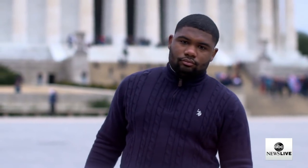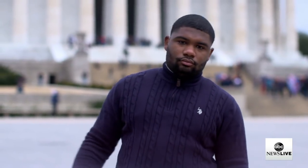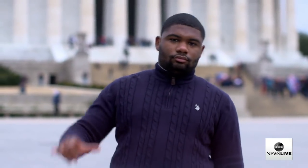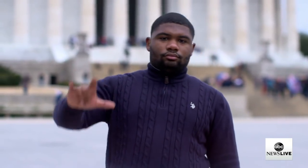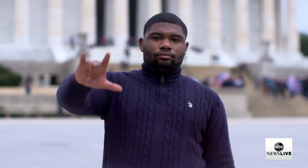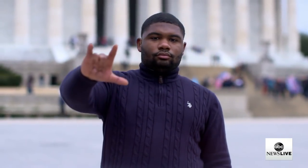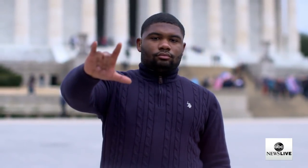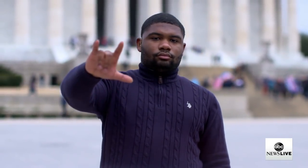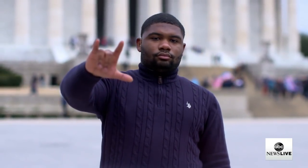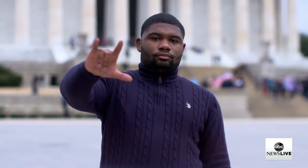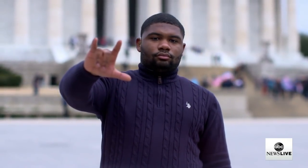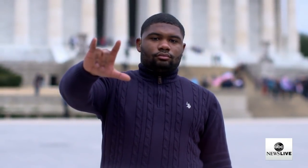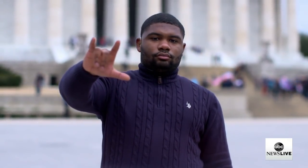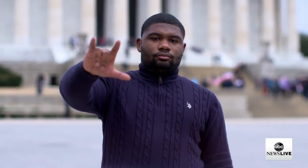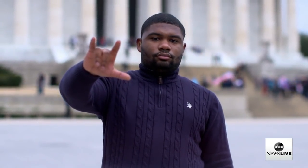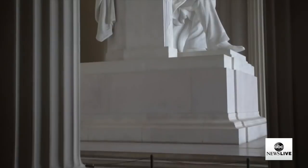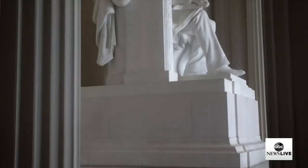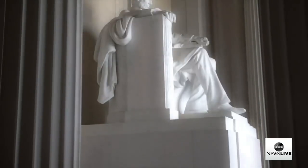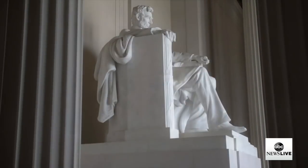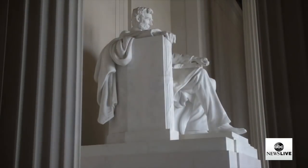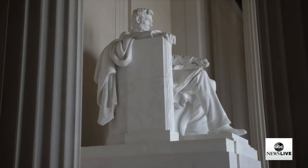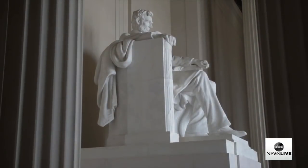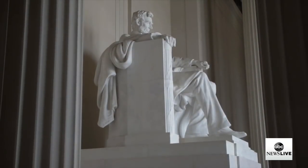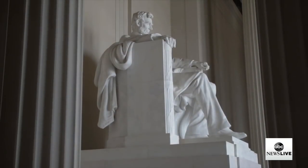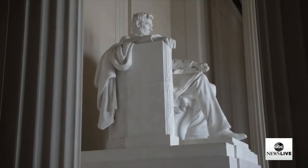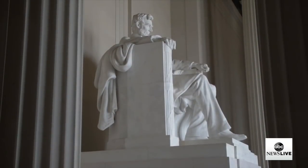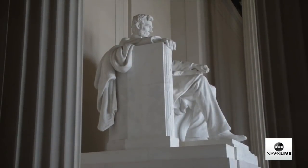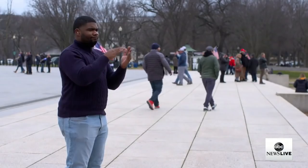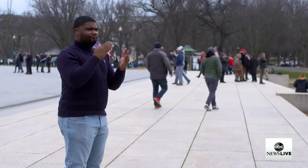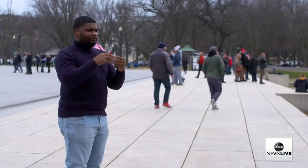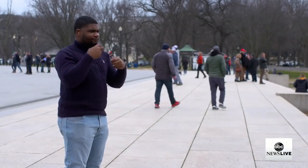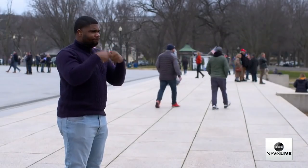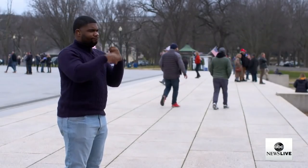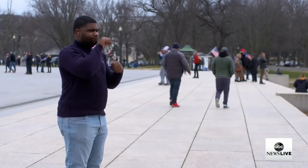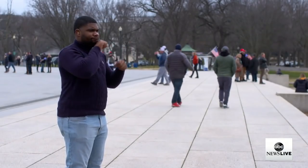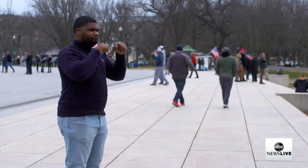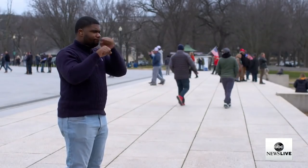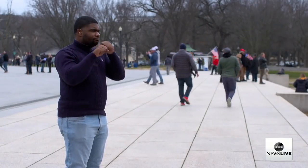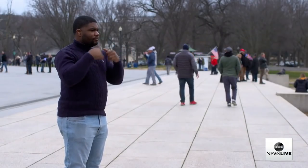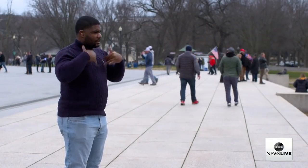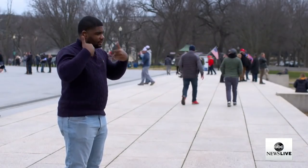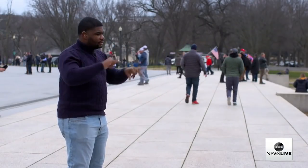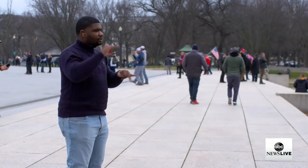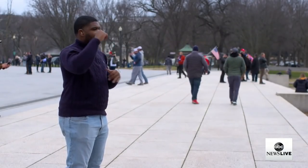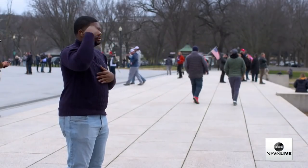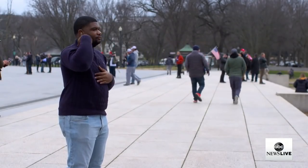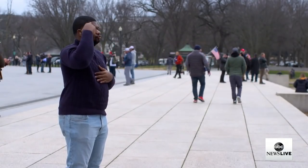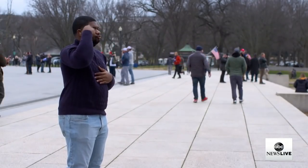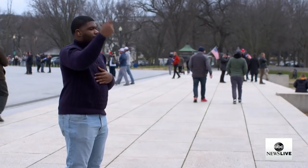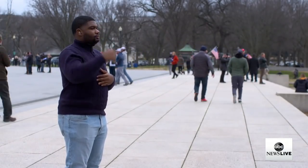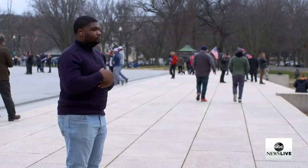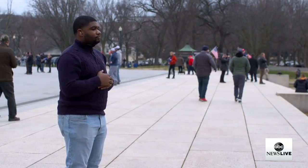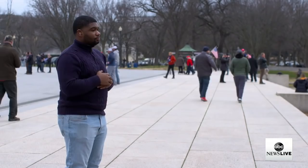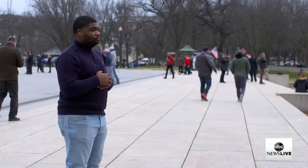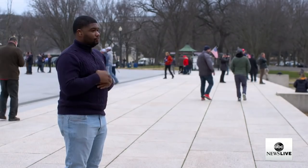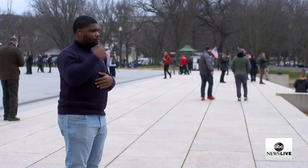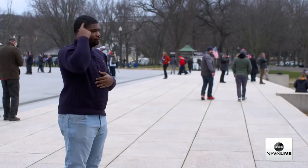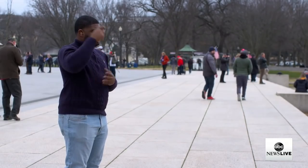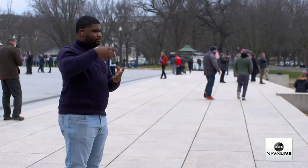of Martin Luther King Jr. at the Lincoln Memorial. And so even though we face the difficulties of today and tomorrow, I still have a